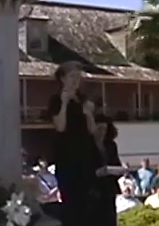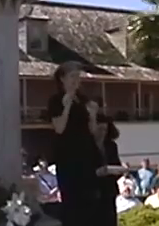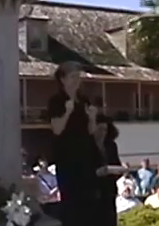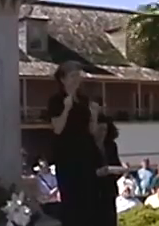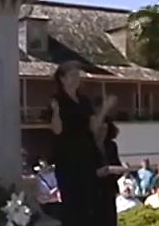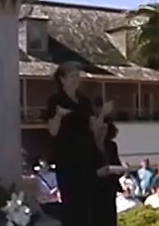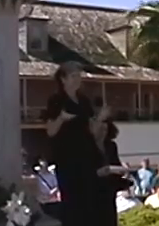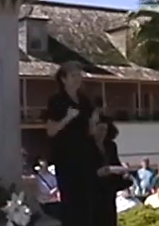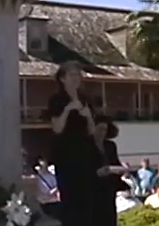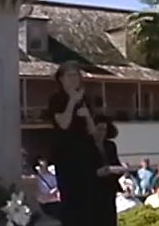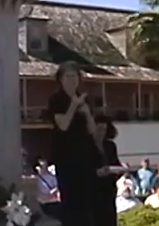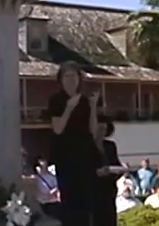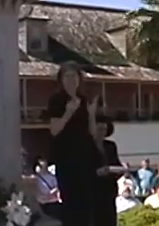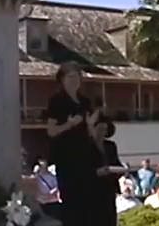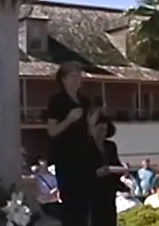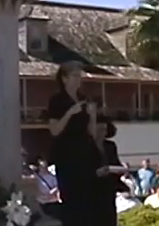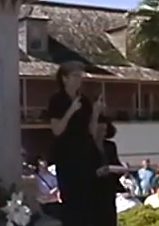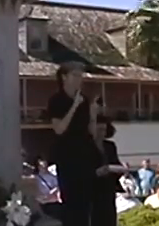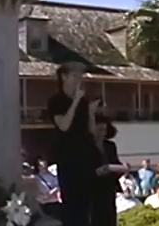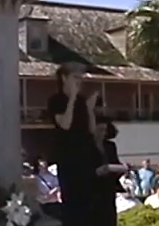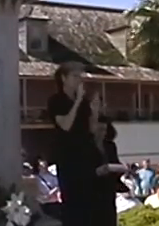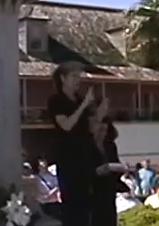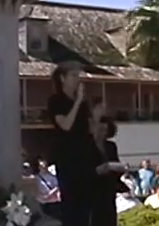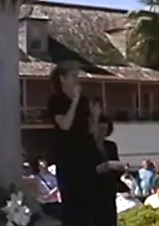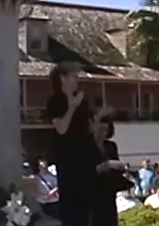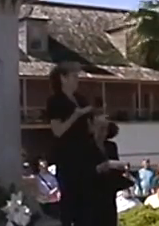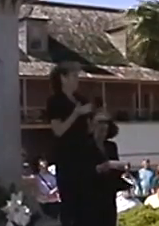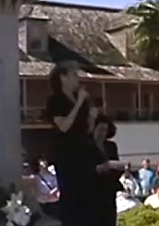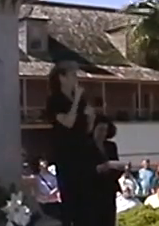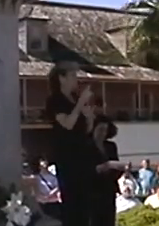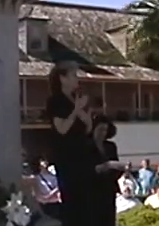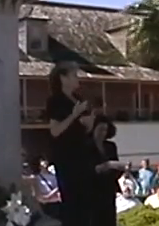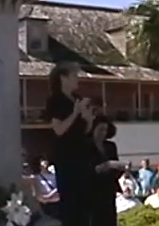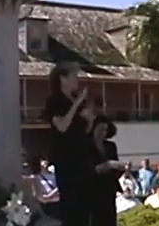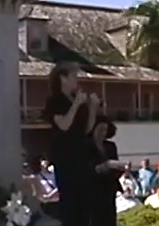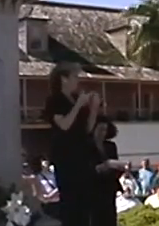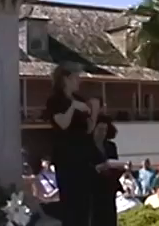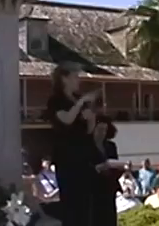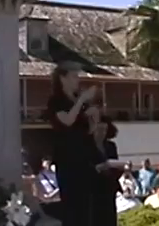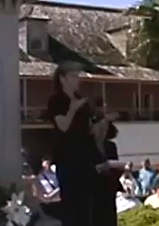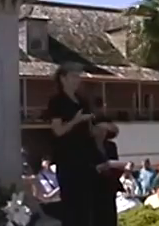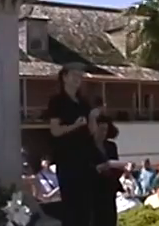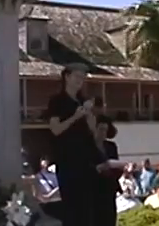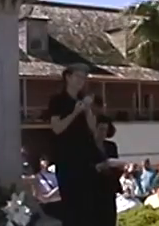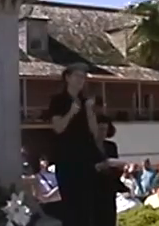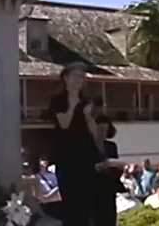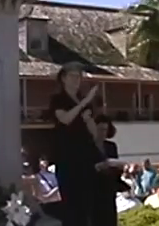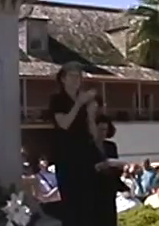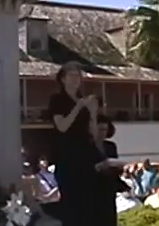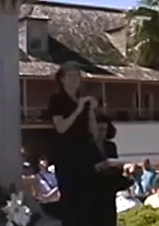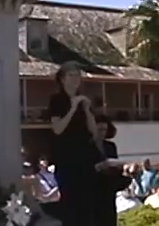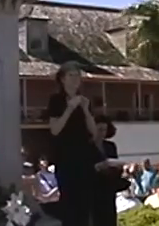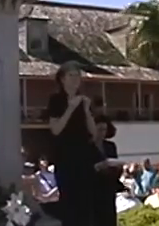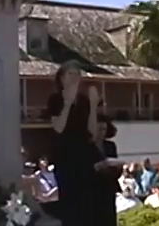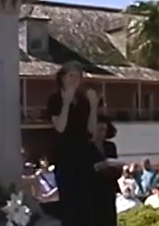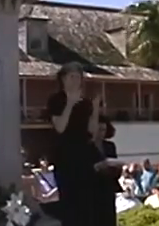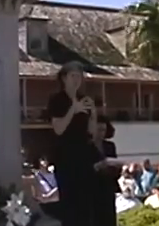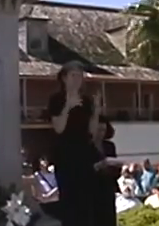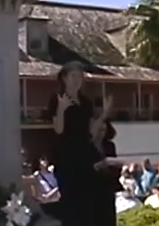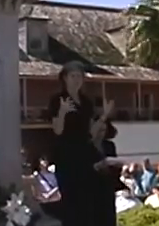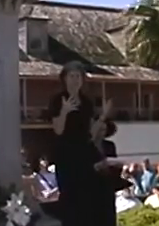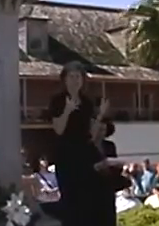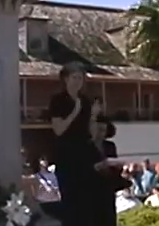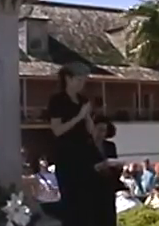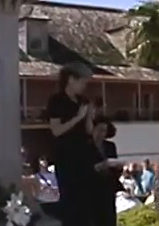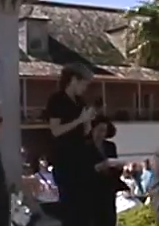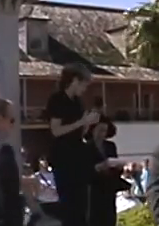Next guest is going to speak to you, but it's an honor to be here, and I really appreciate all of you being here supporting your city, and thank you very much.